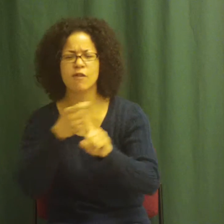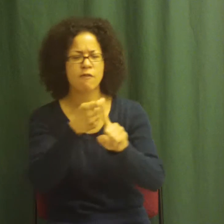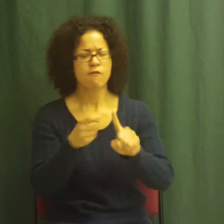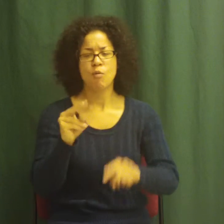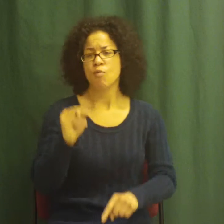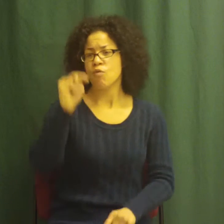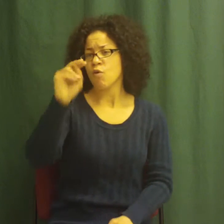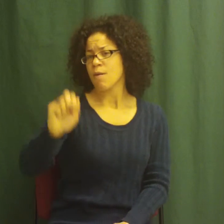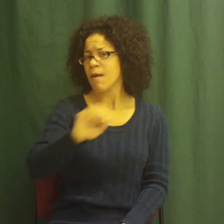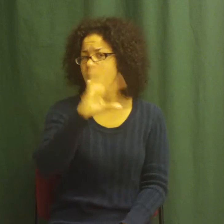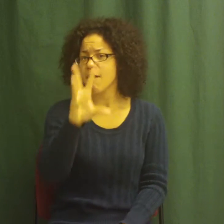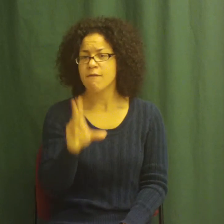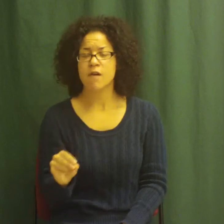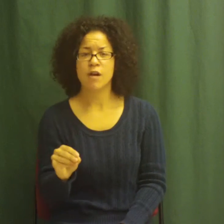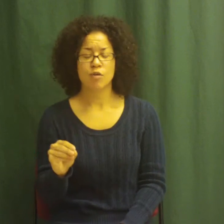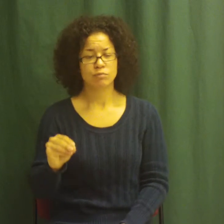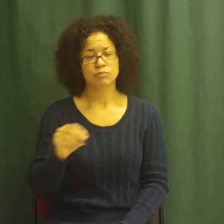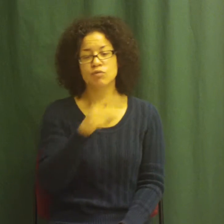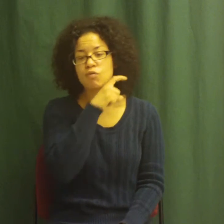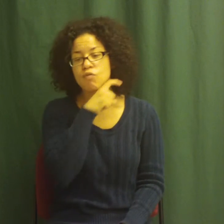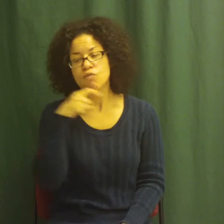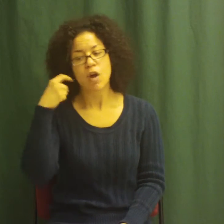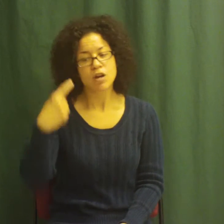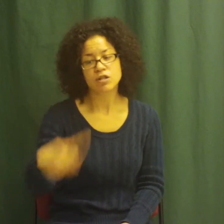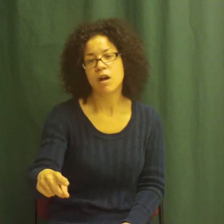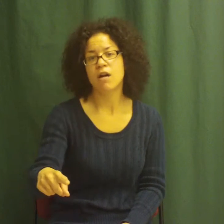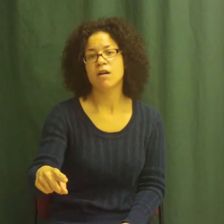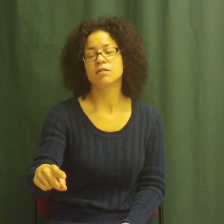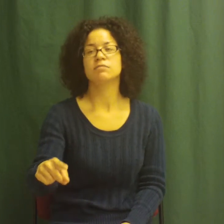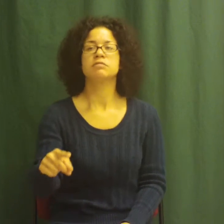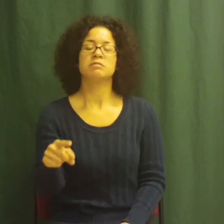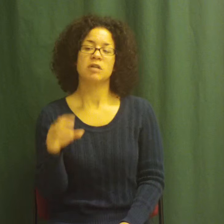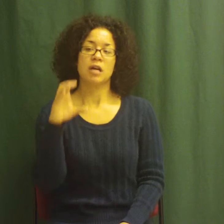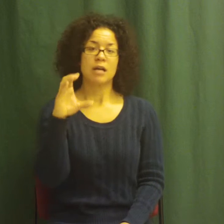Russia, Constantinople, and even North America.